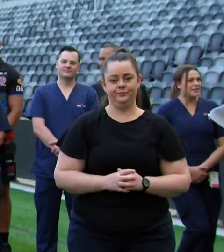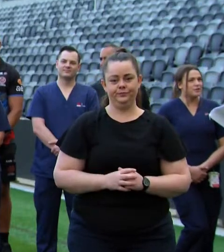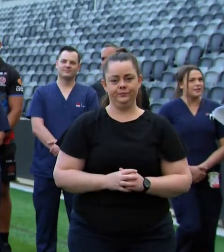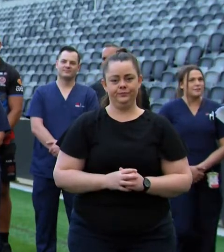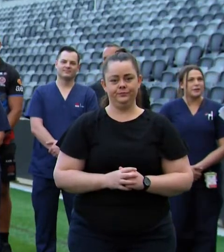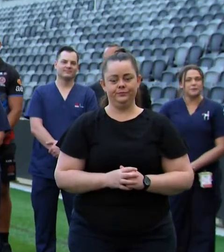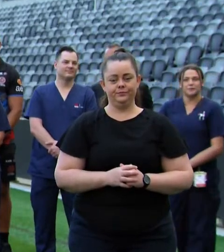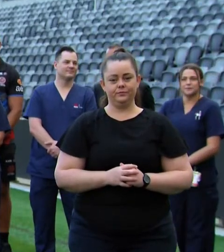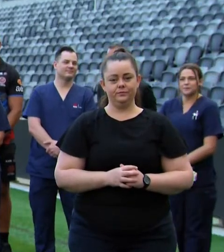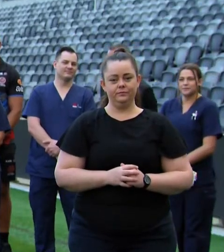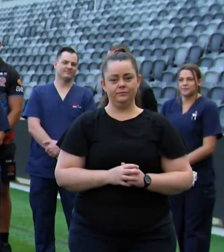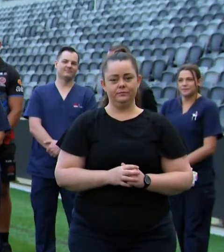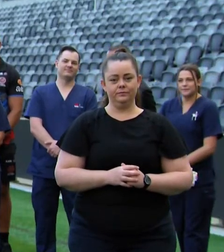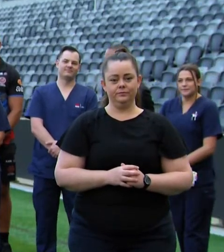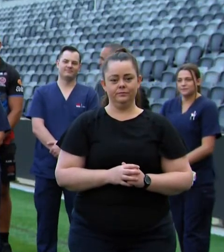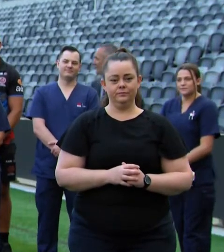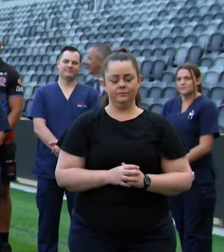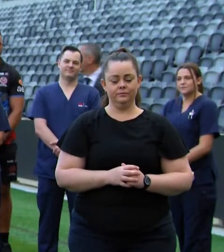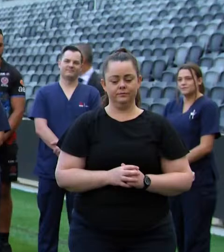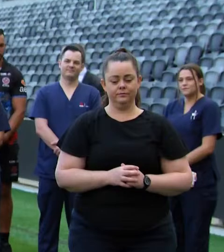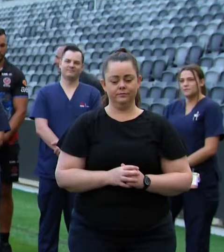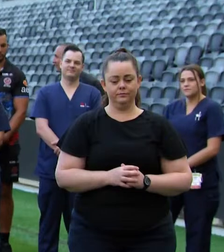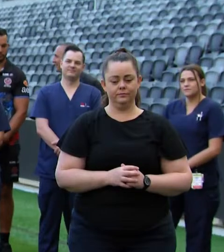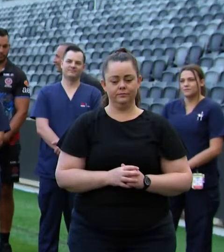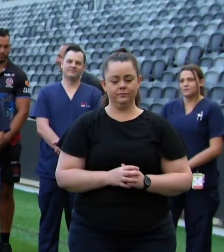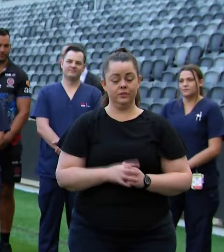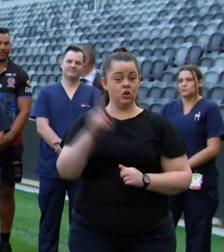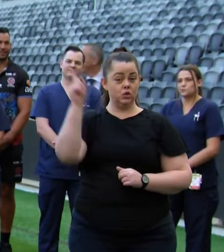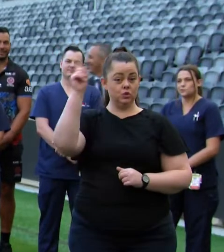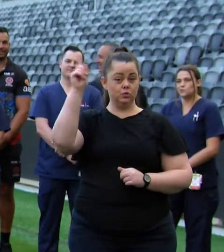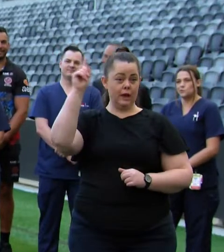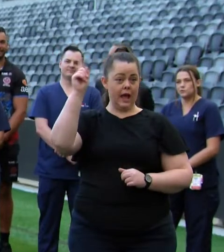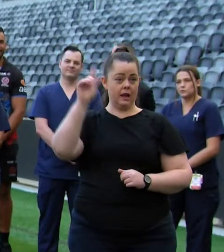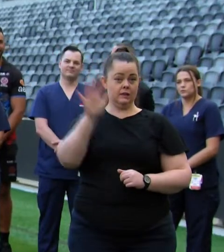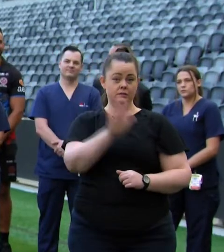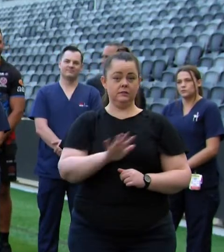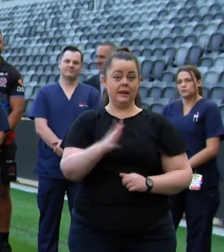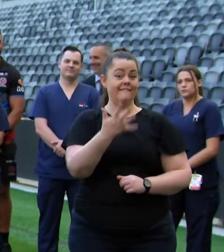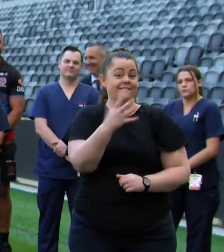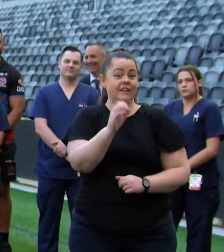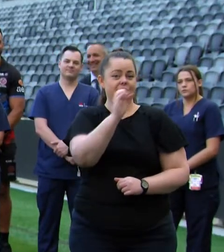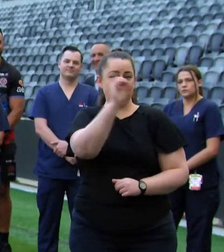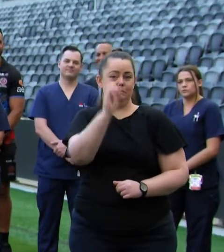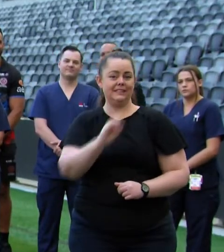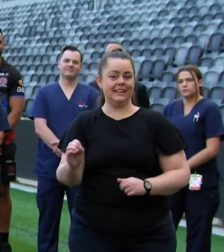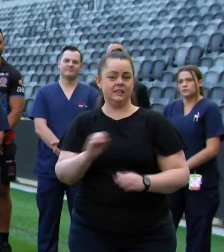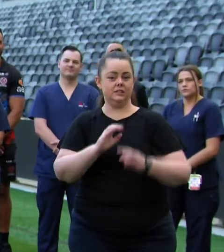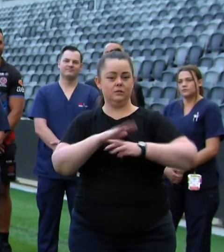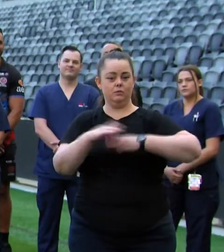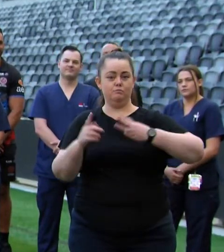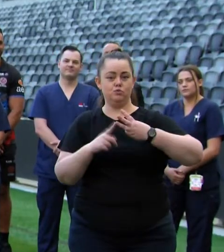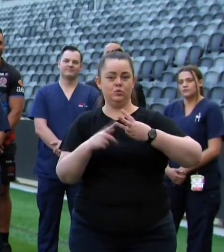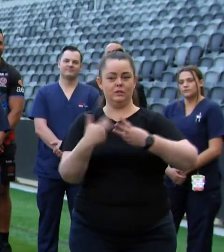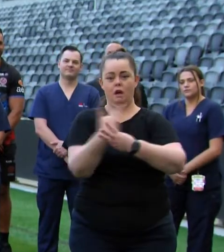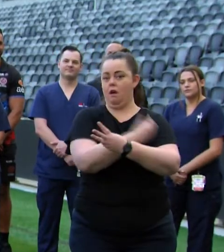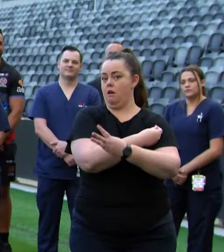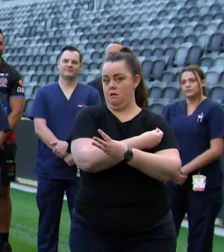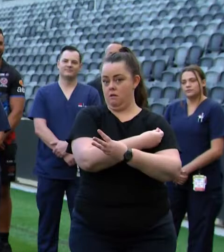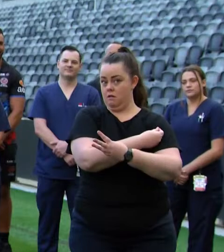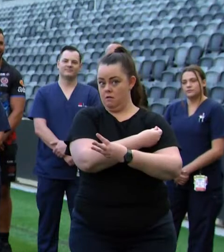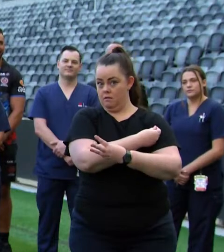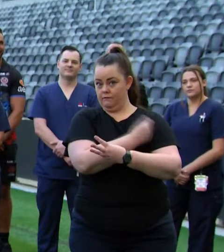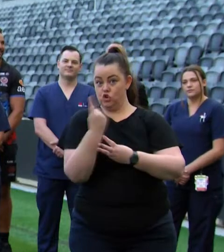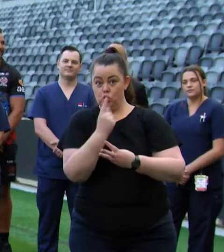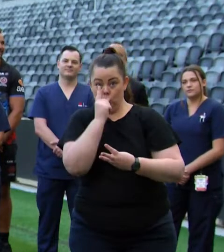want to announce today that we've hit 50% of our booster shots for those who are eligible across our